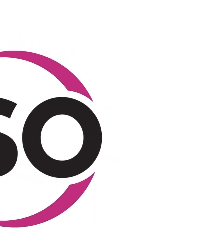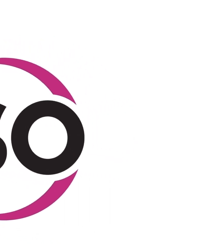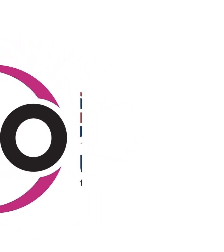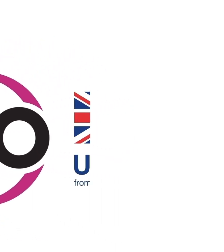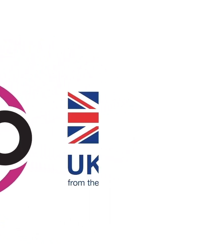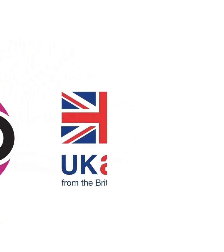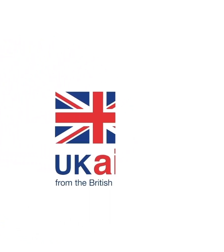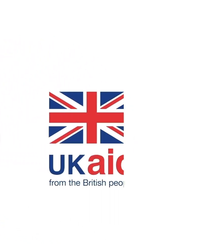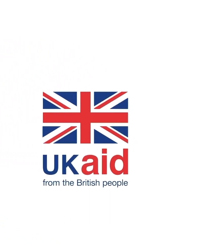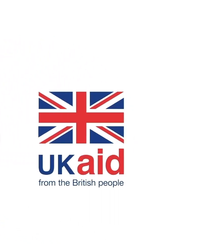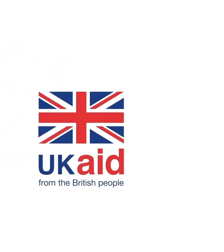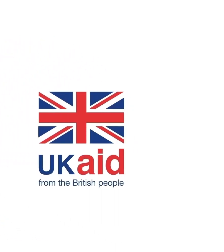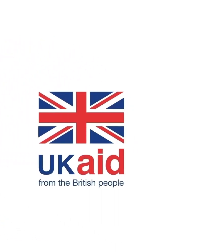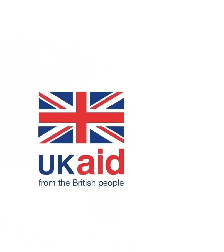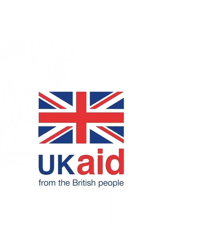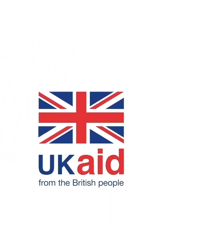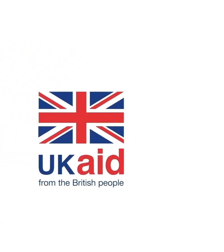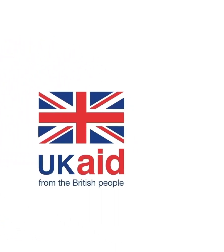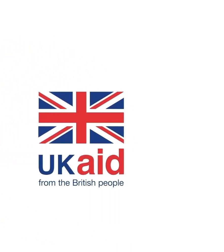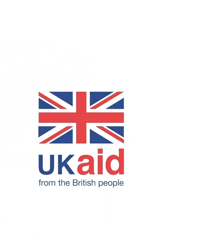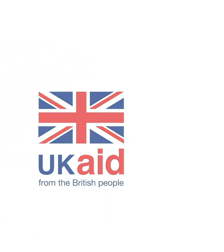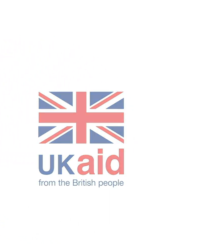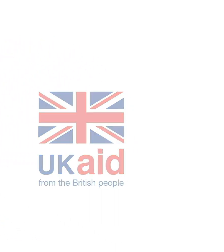VSO UK Aid.